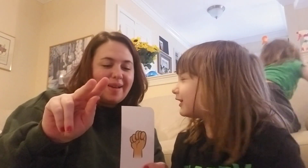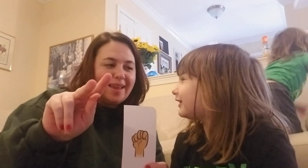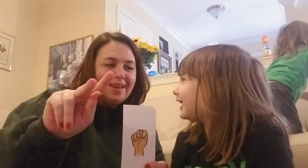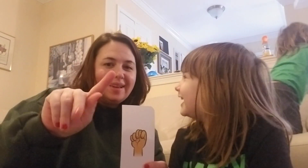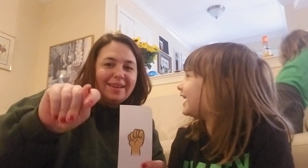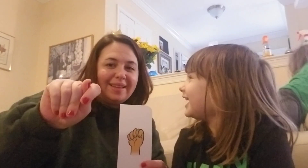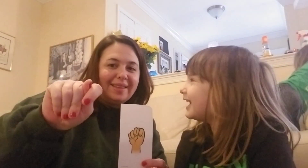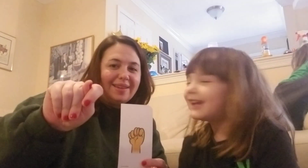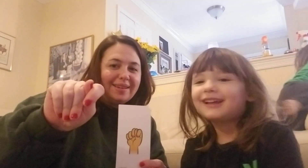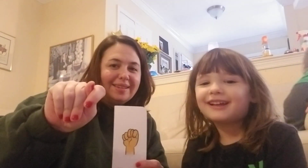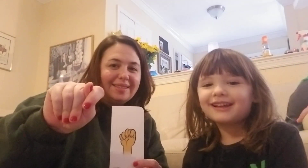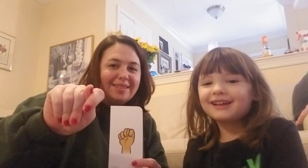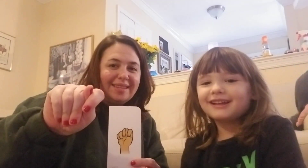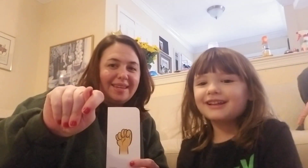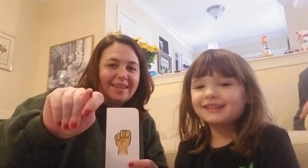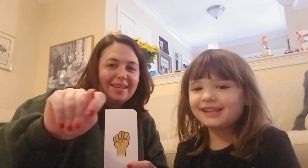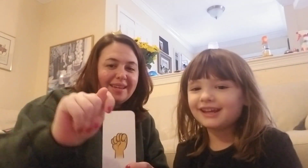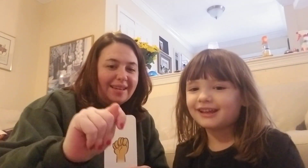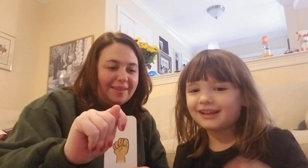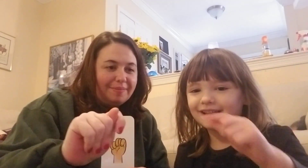Mommy, S. T. T.